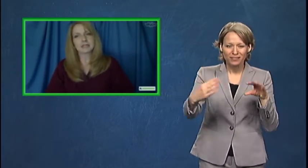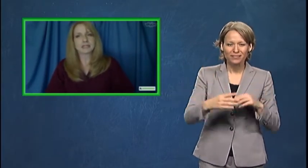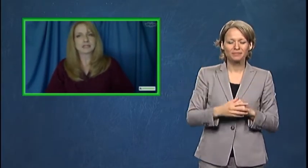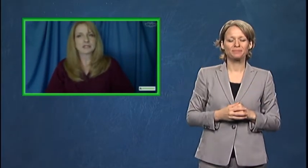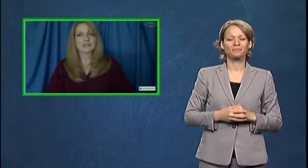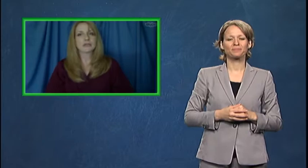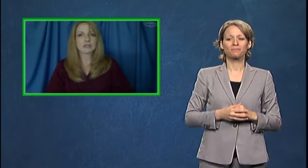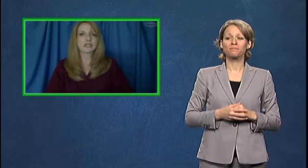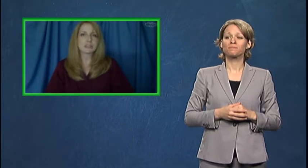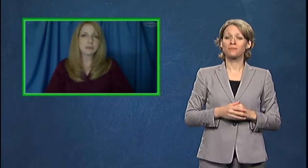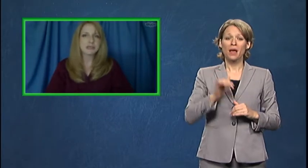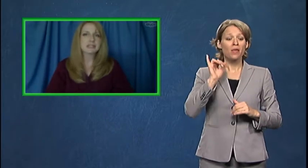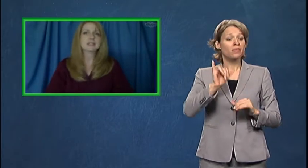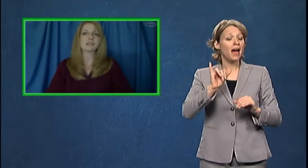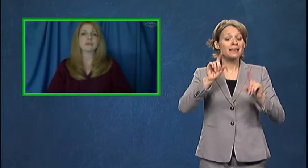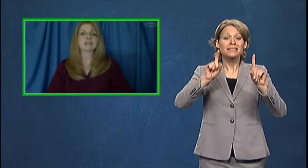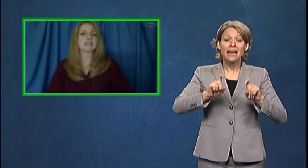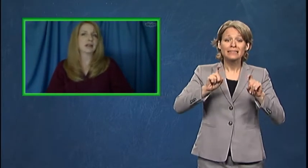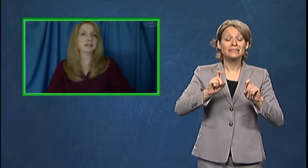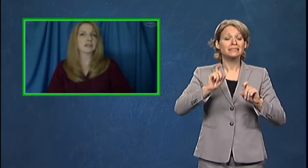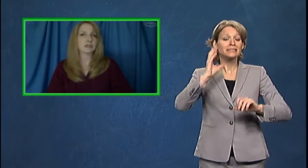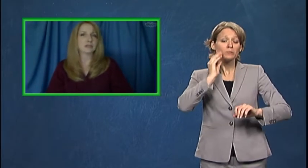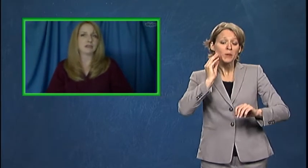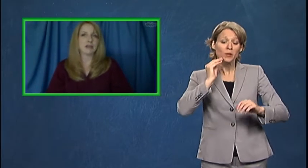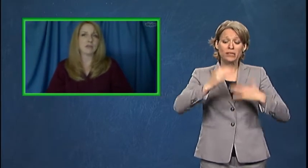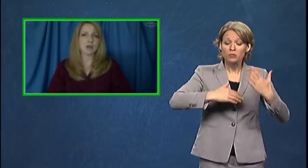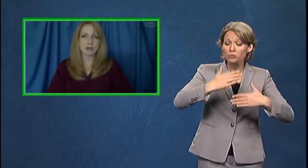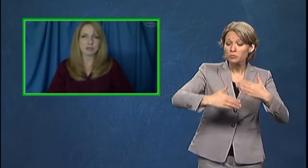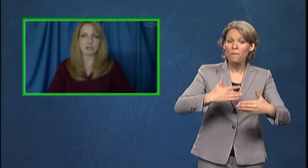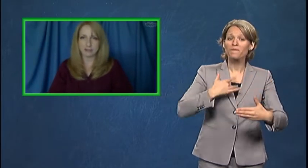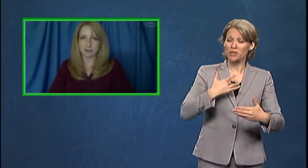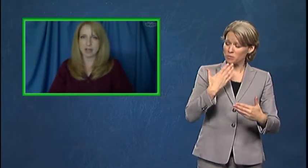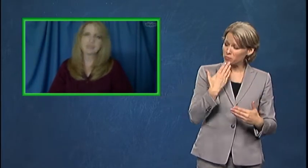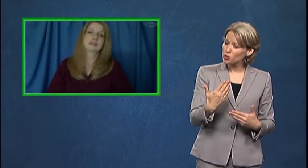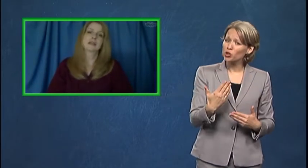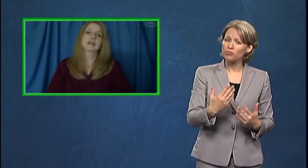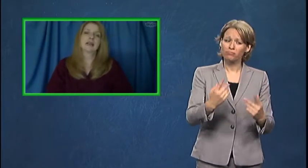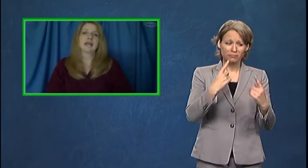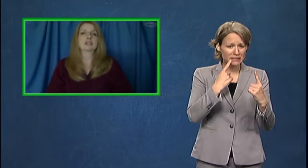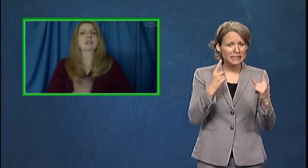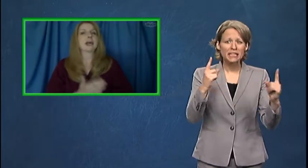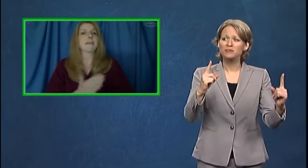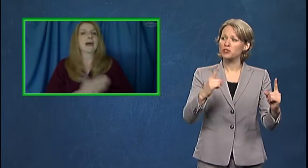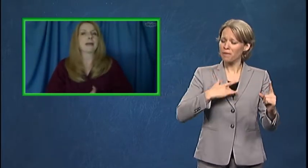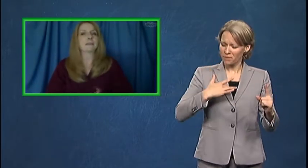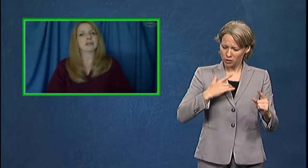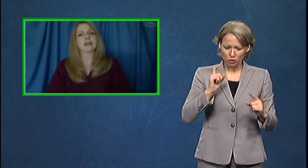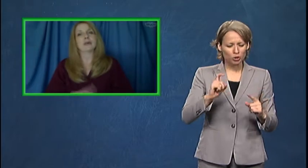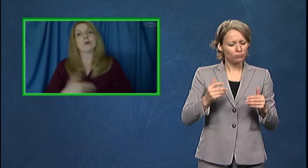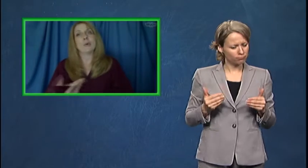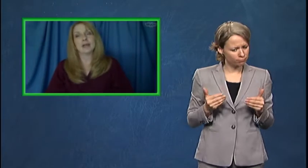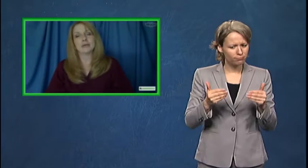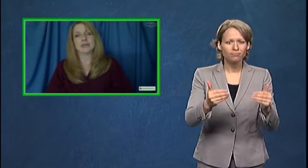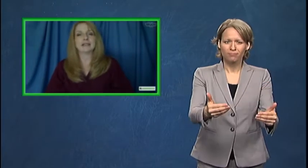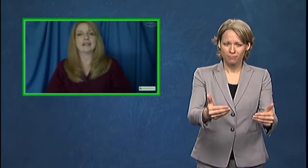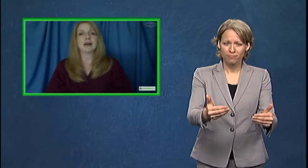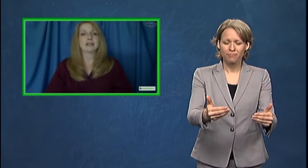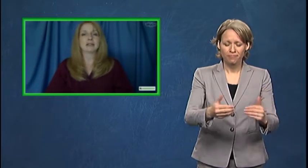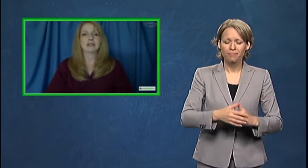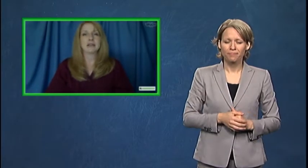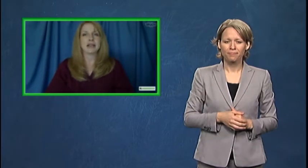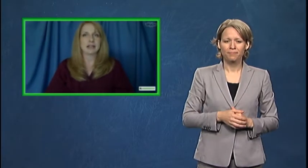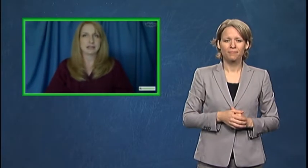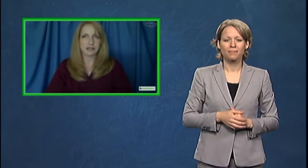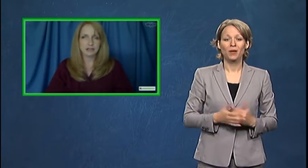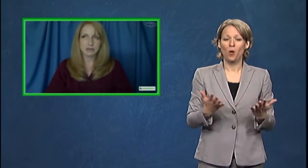were successful, good experiences, and we decided this was a viable option for us. And just kind of back up to let you know why we did that.